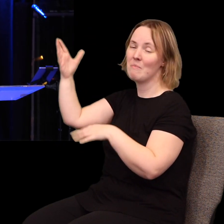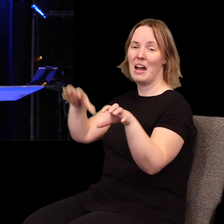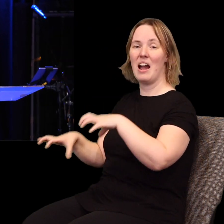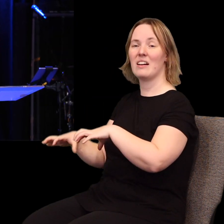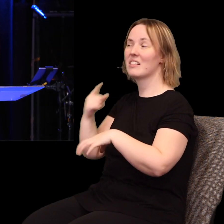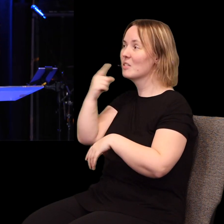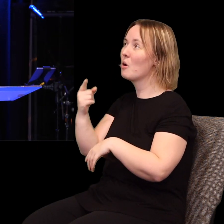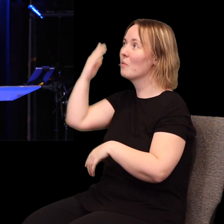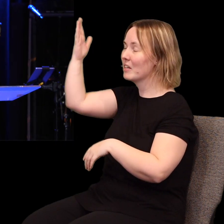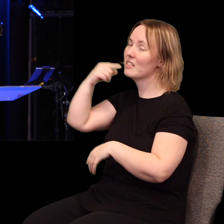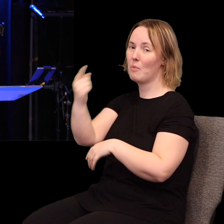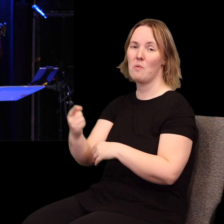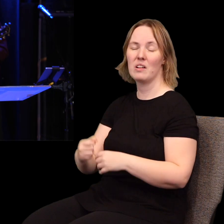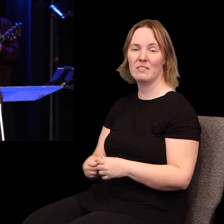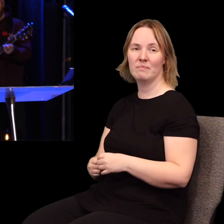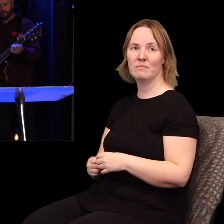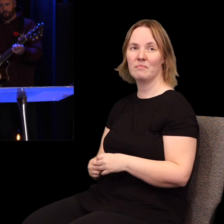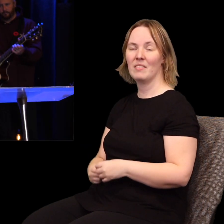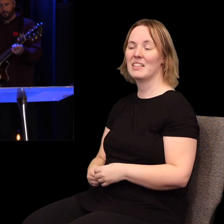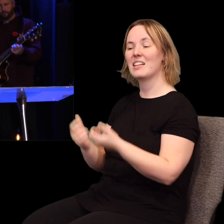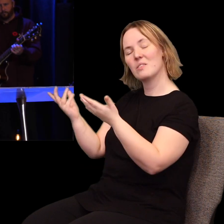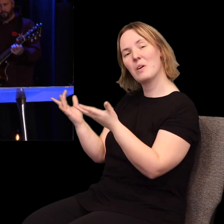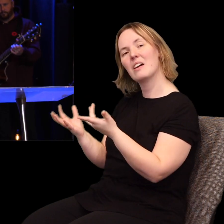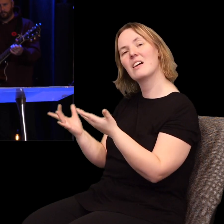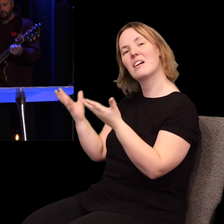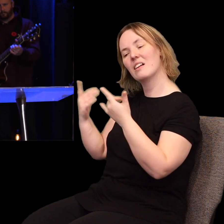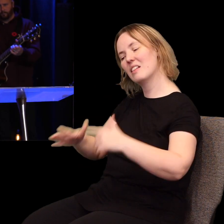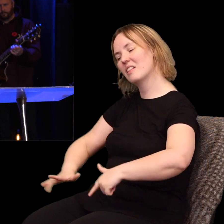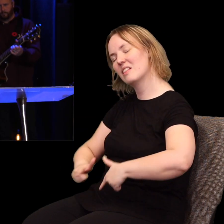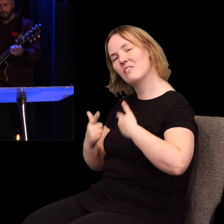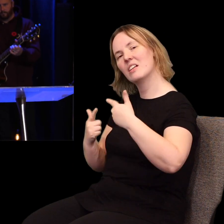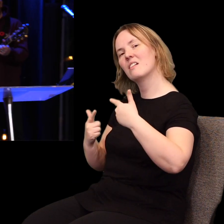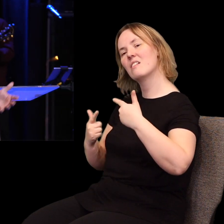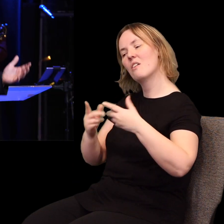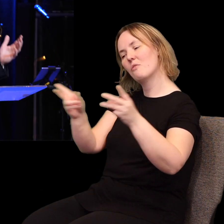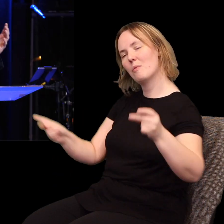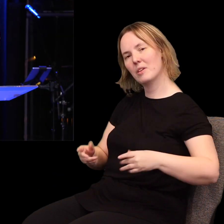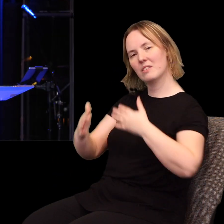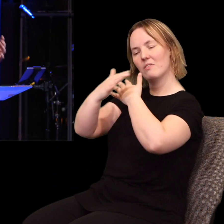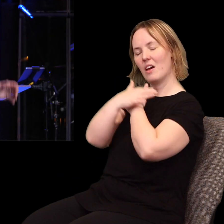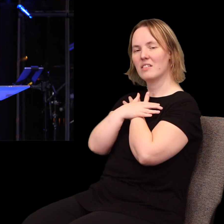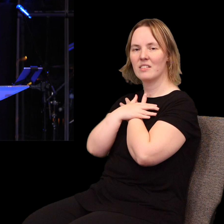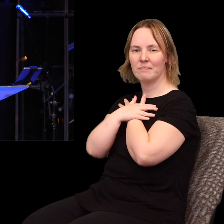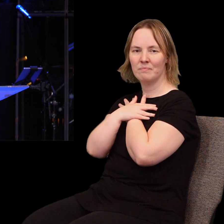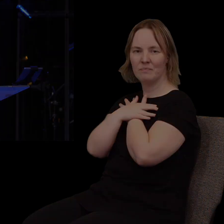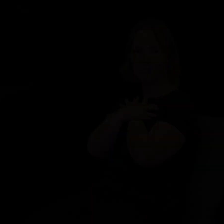when I saw him speak. That's called abiding. That's called living from a place of rest.